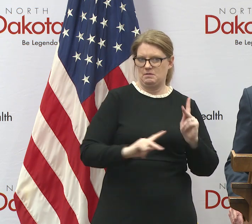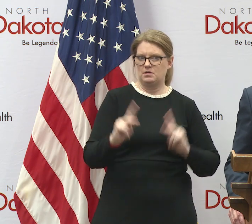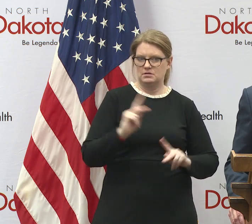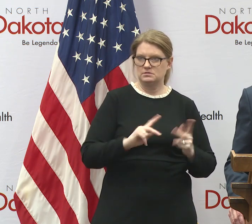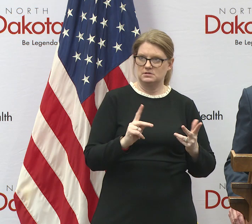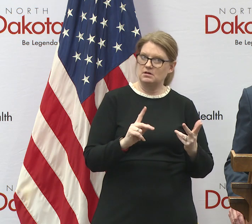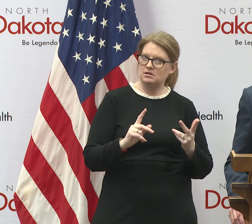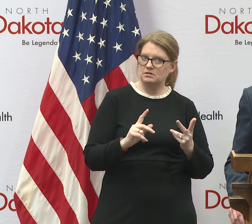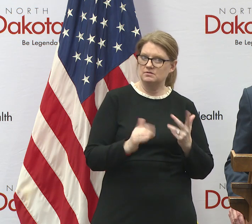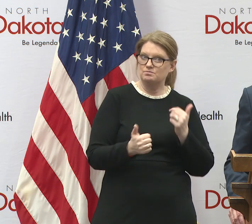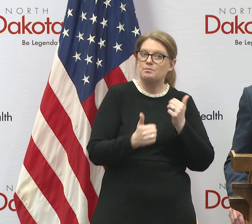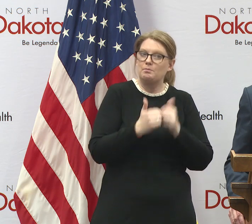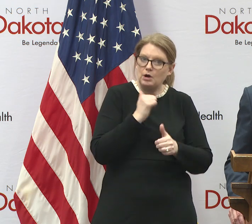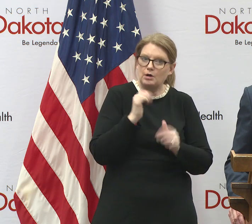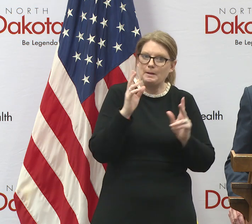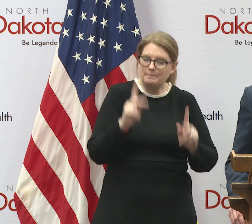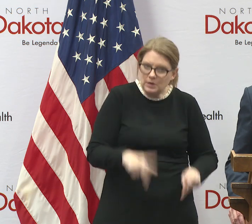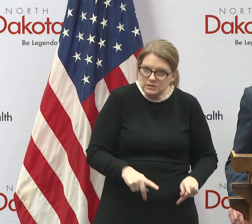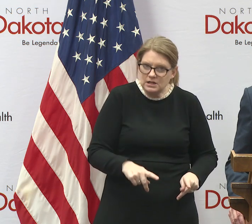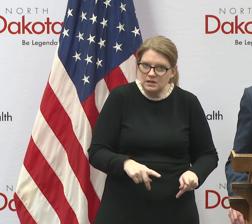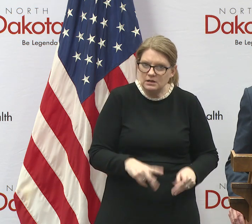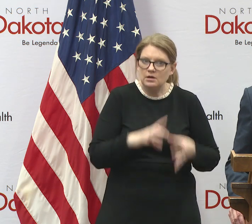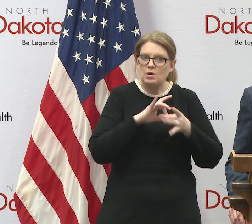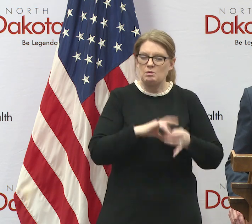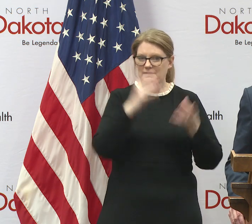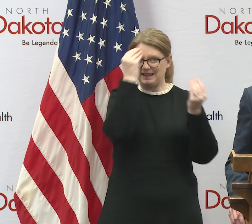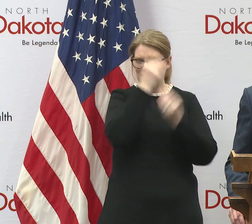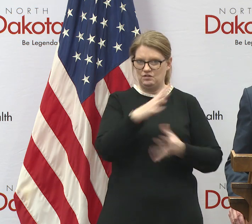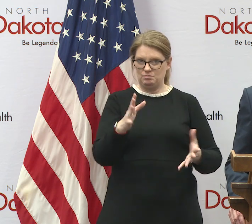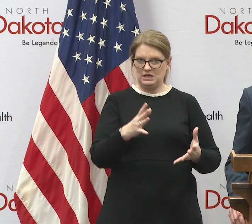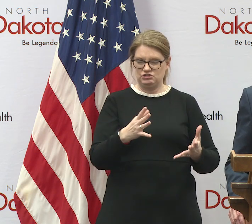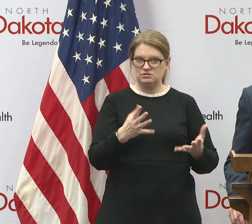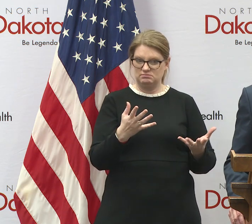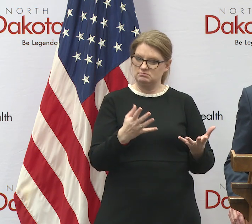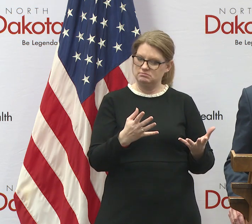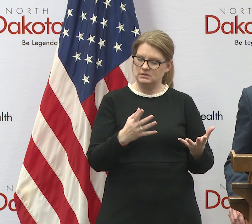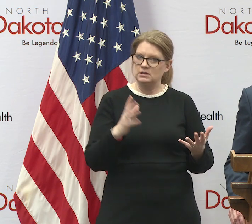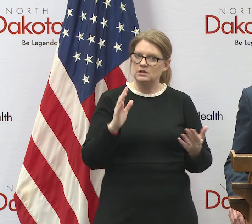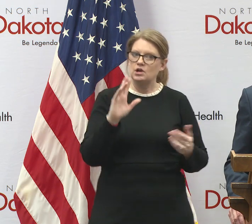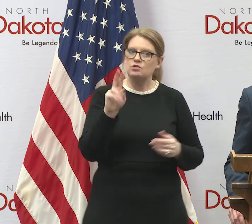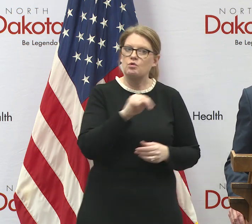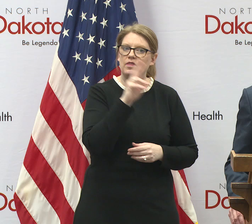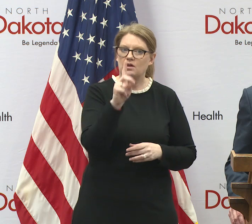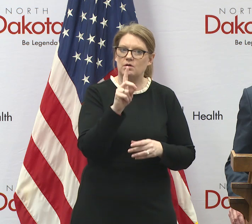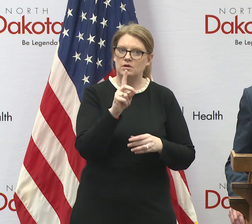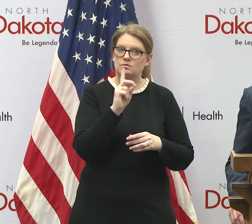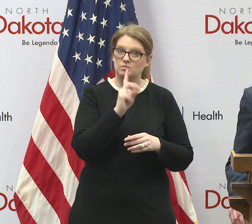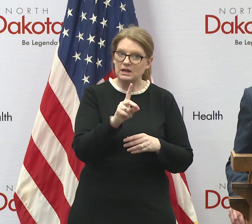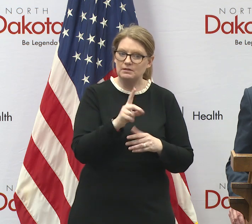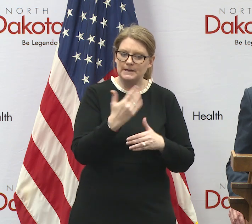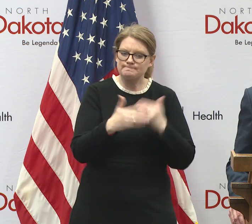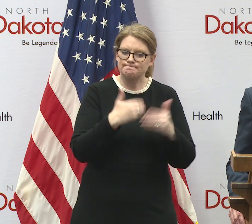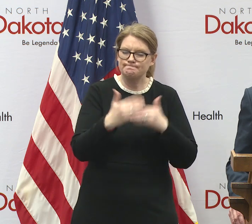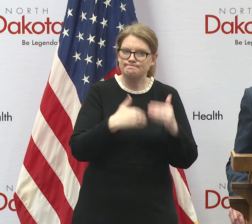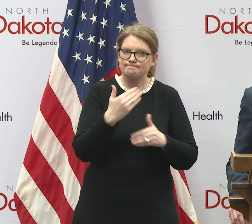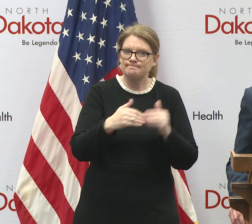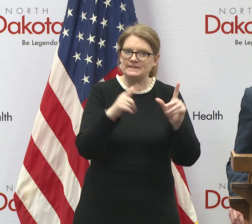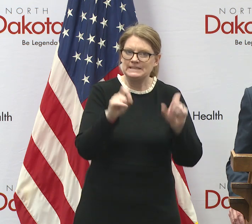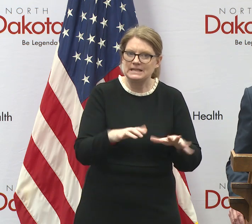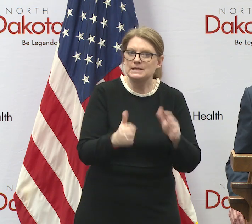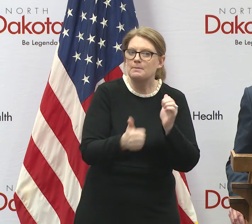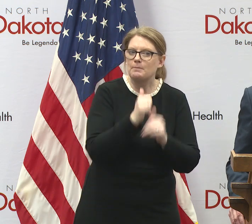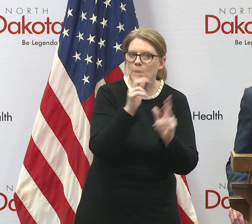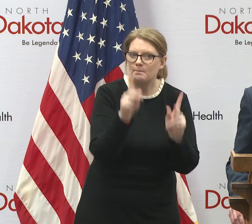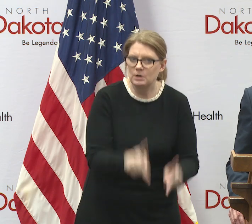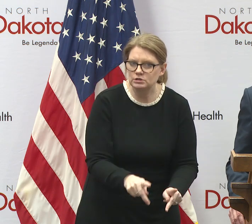So on a per capita basis, based on the information we had today, North Dakota is at the front of the pack in terms of the amount of testing per